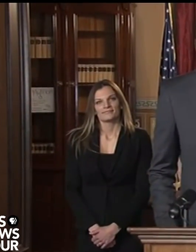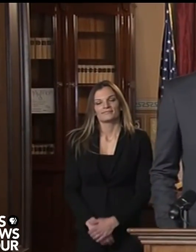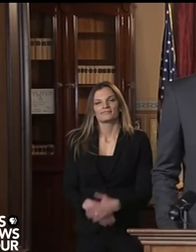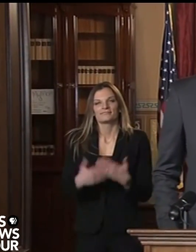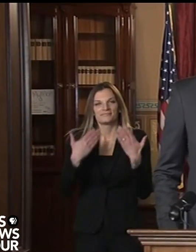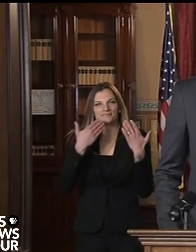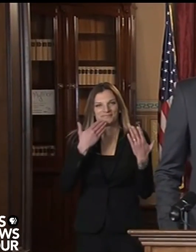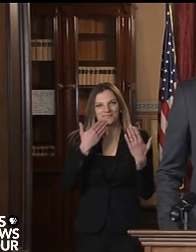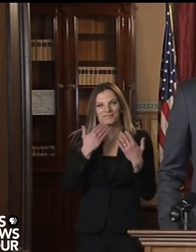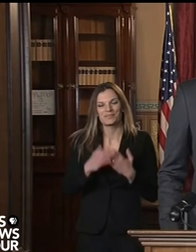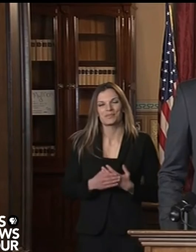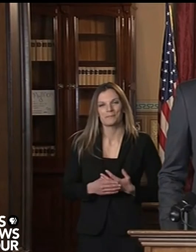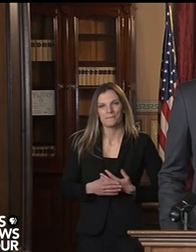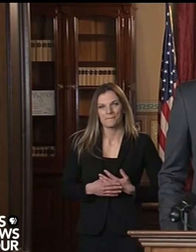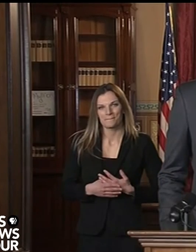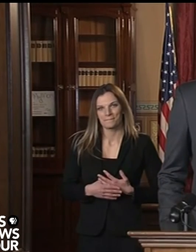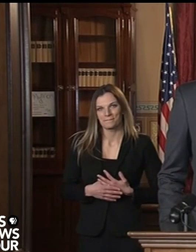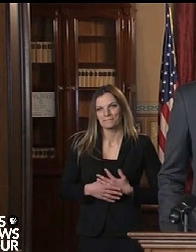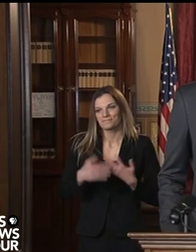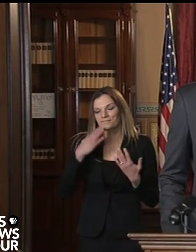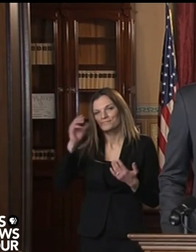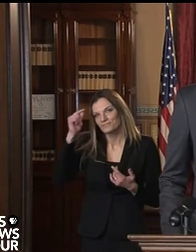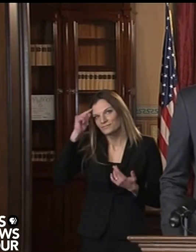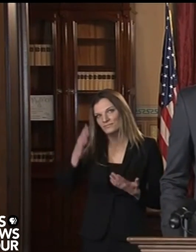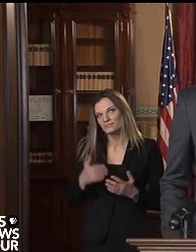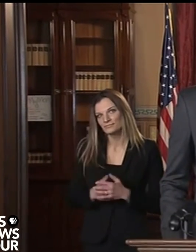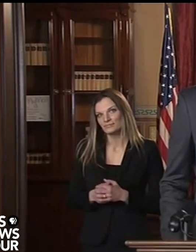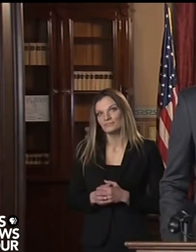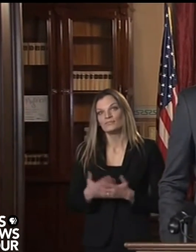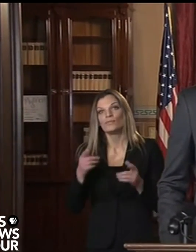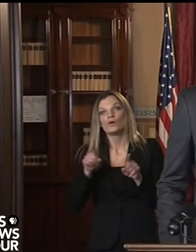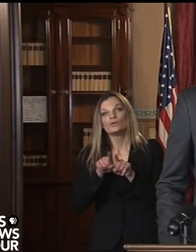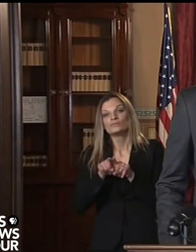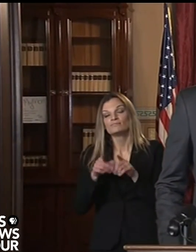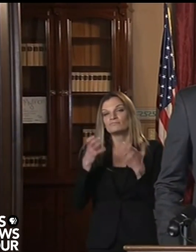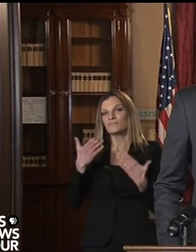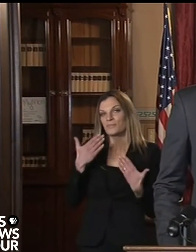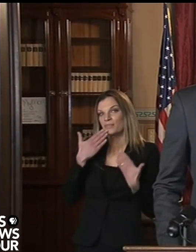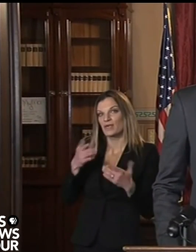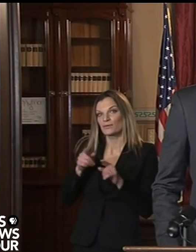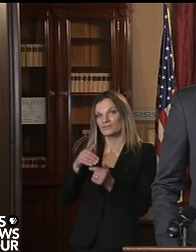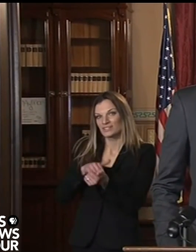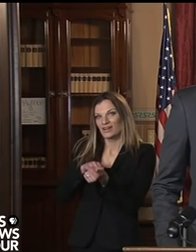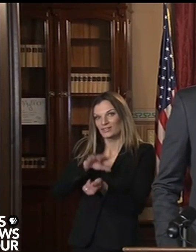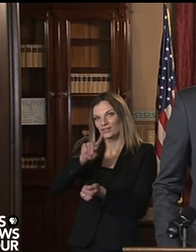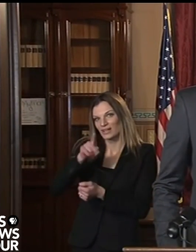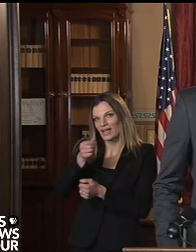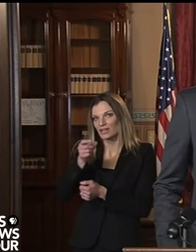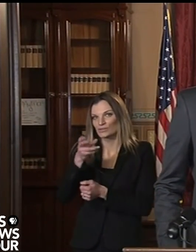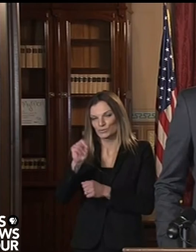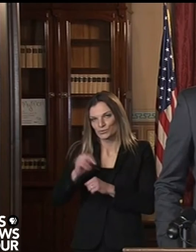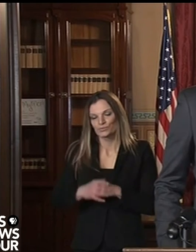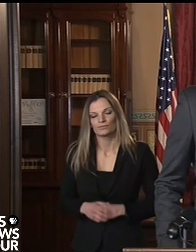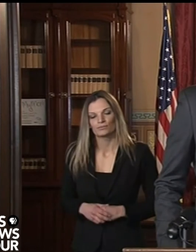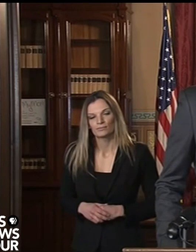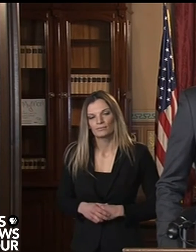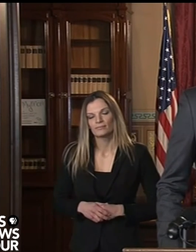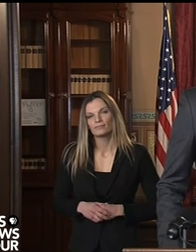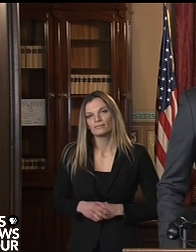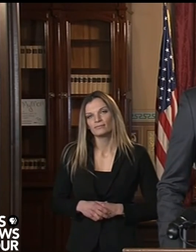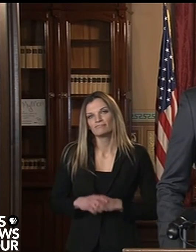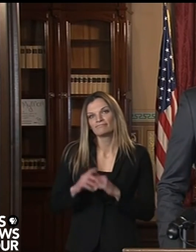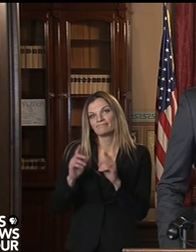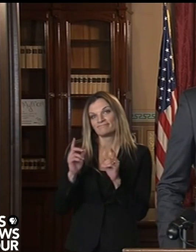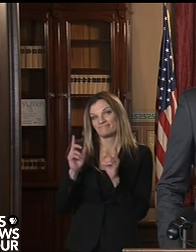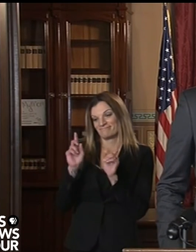Thank you, Governor. And I also want to thank and acknowledge Dr. Jonae Caldoun, our Chief Medical Executive, and say good afternoon to everyone. Since